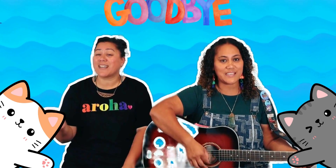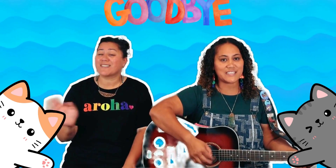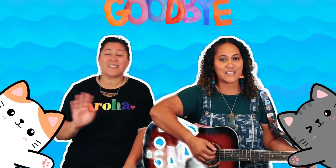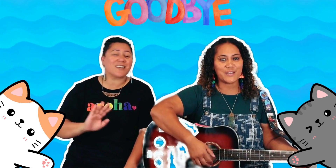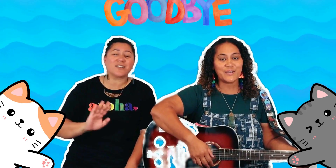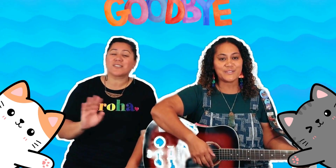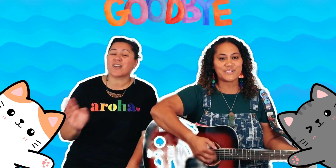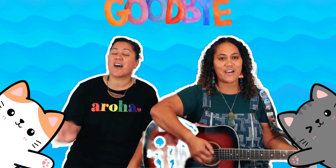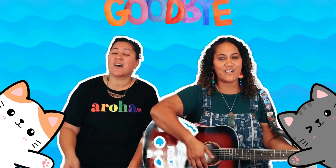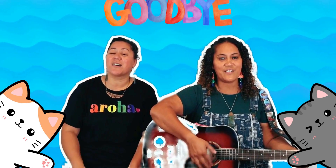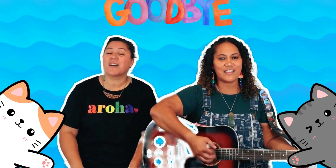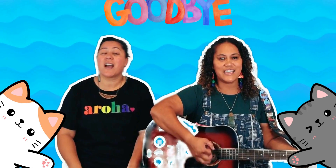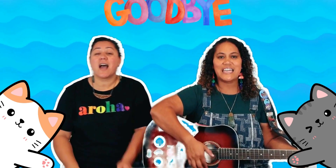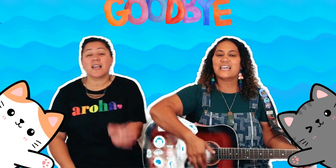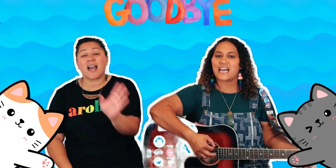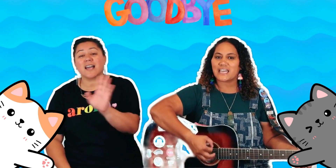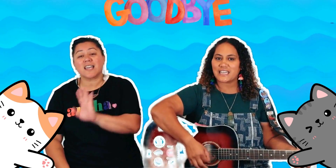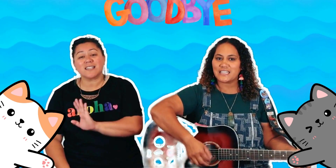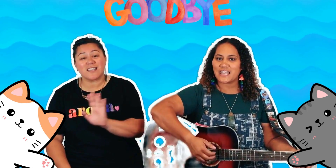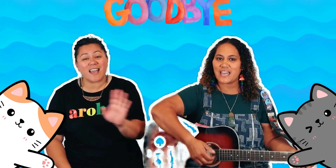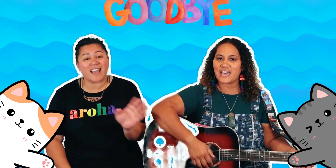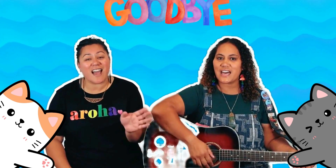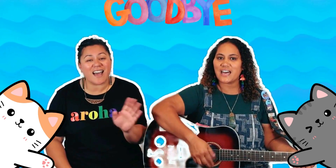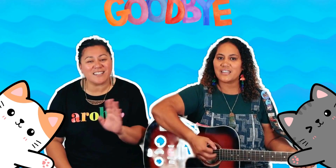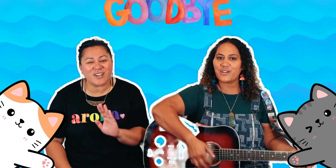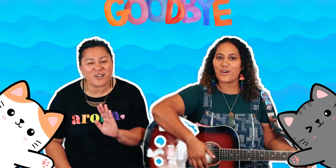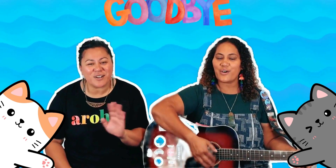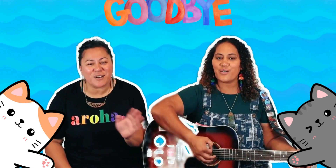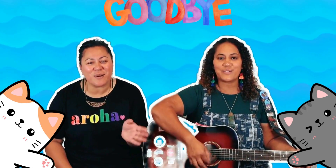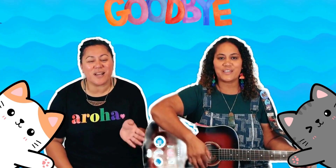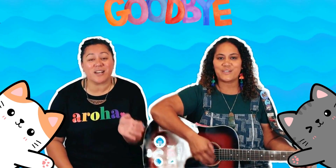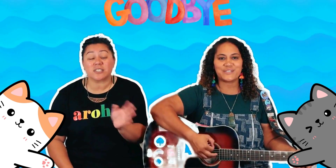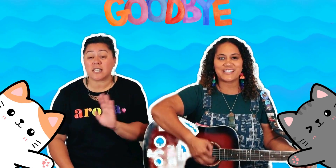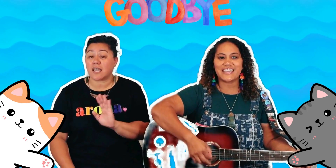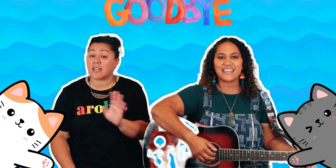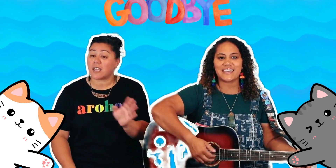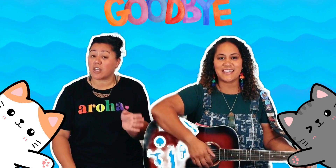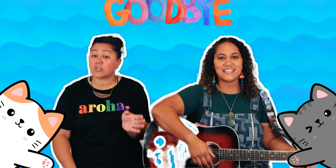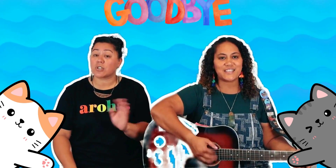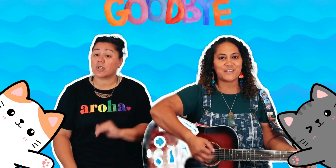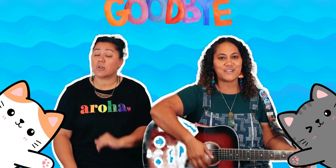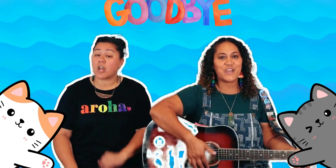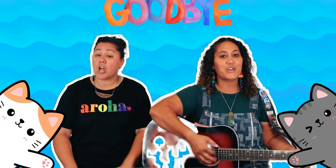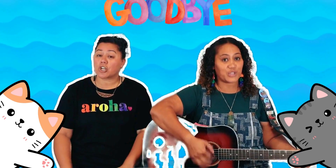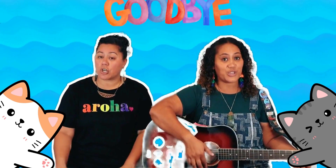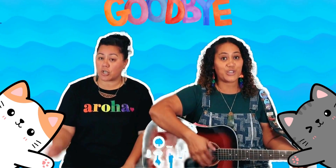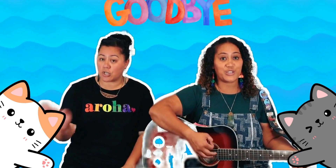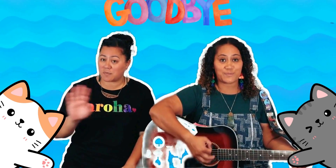We'll miss you so. Ka kite ano, we'll see you